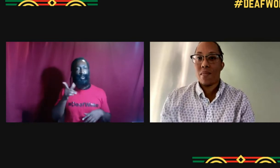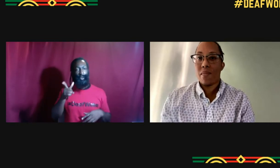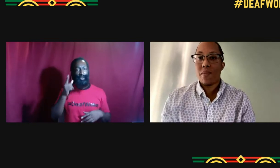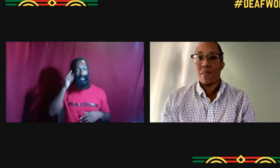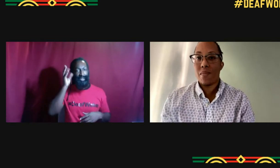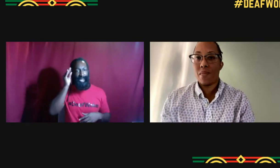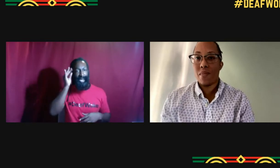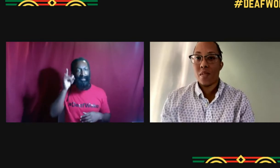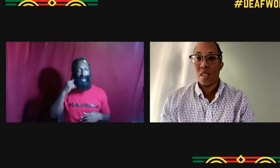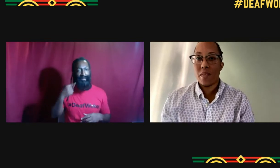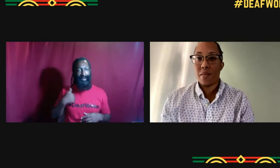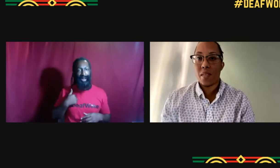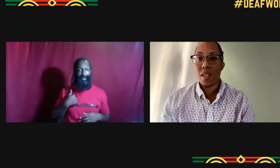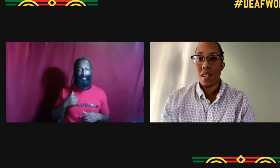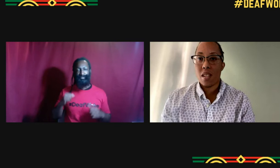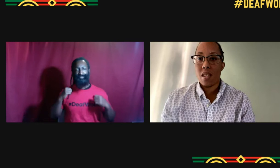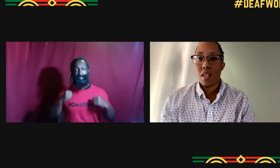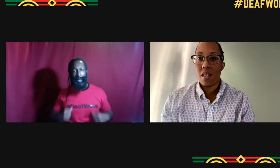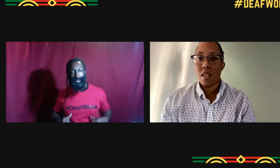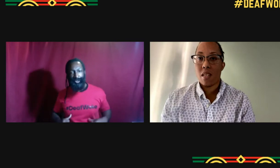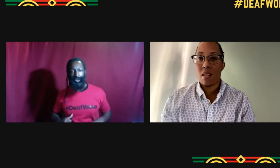What would you tell other people